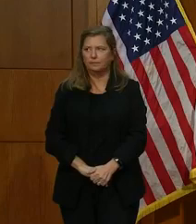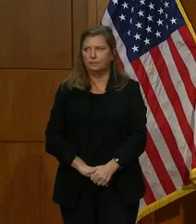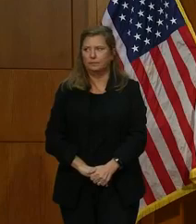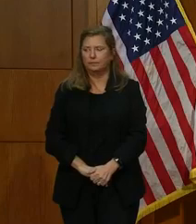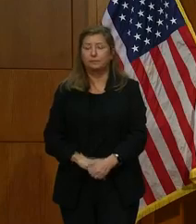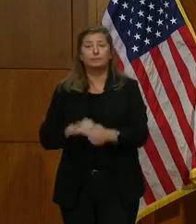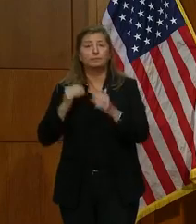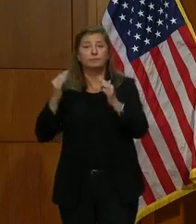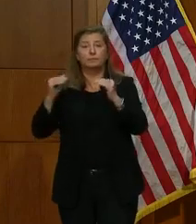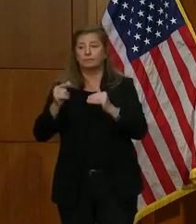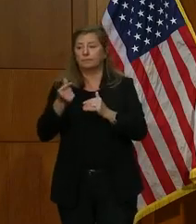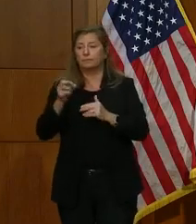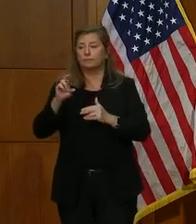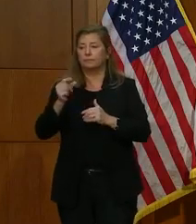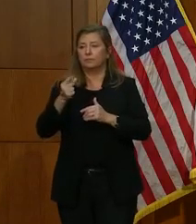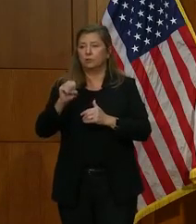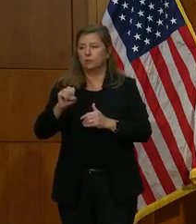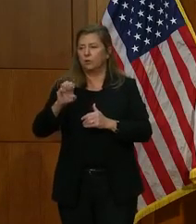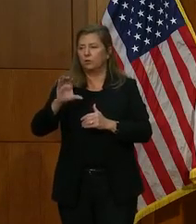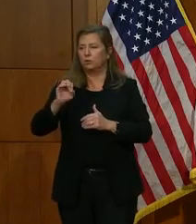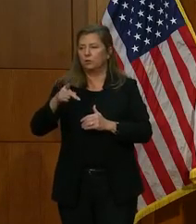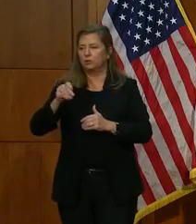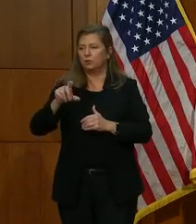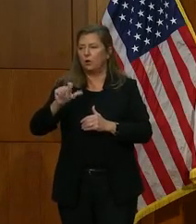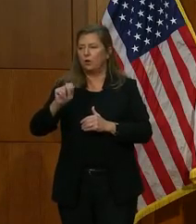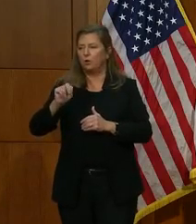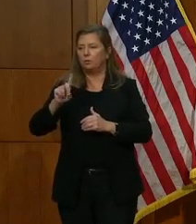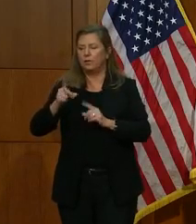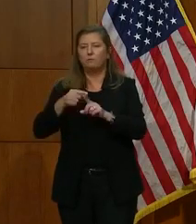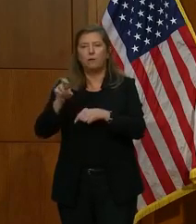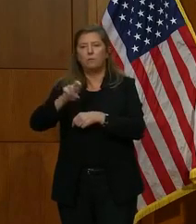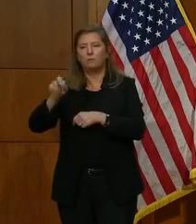Okay. George Copeland, Richmond Free Press.